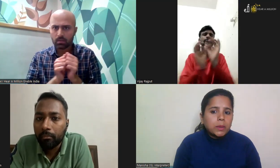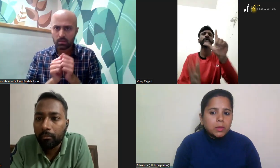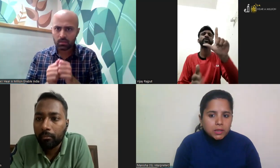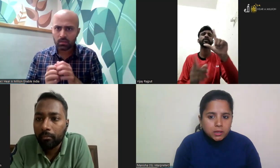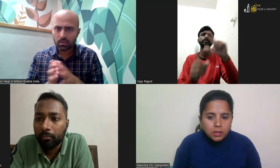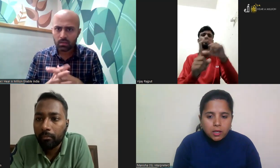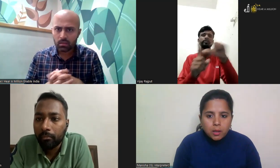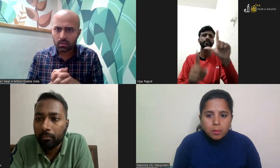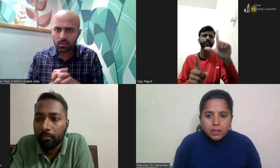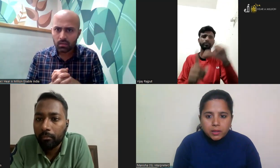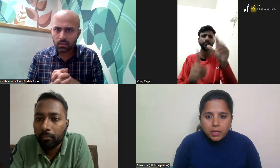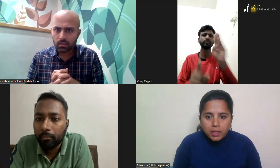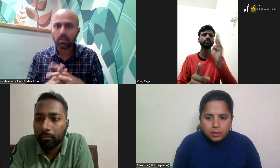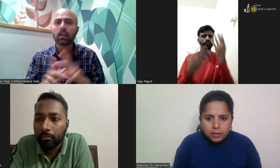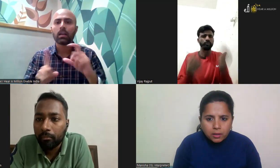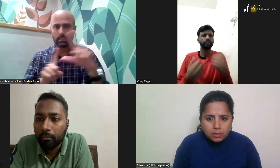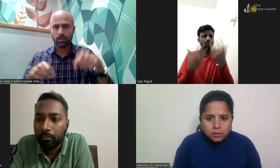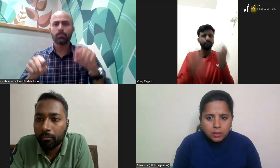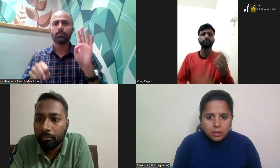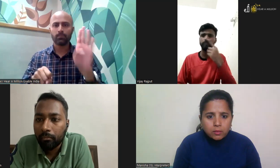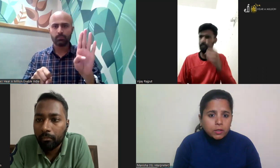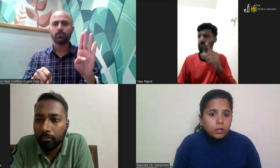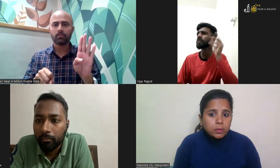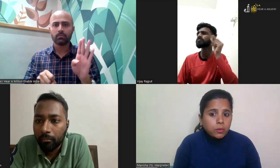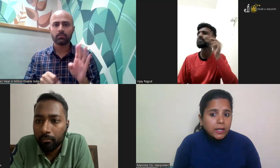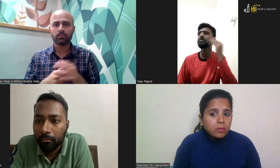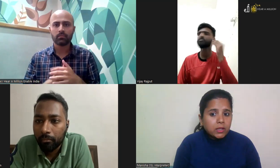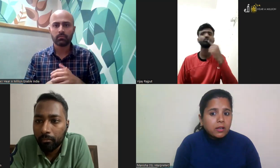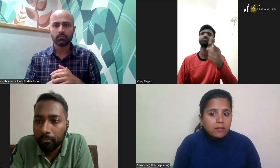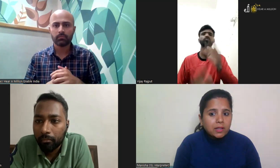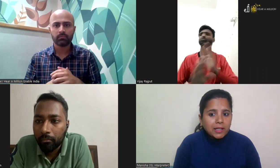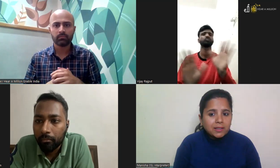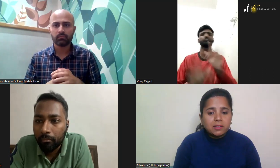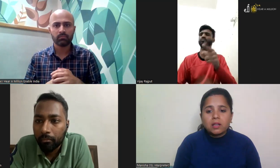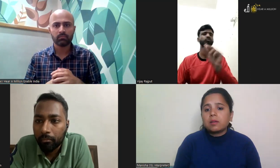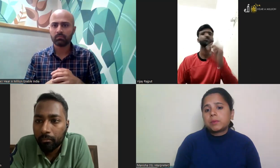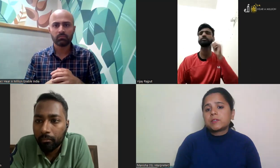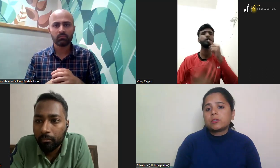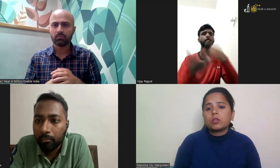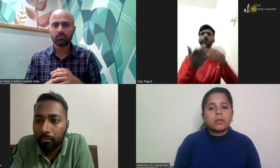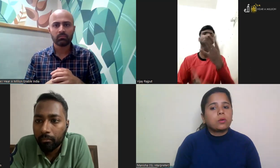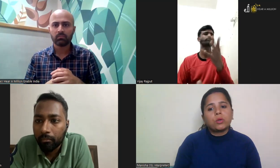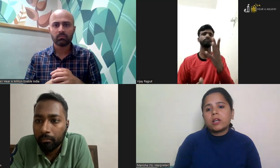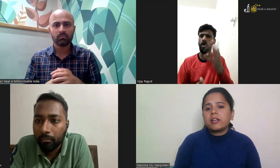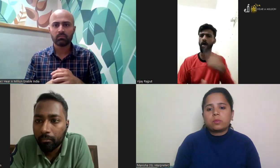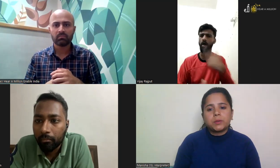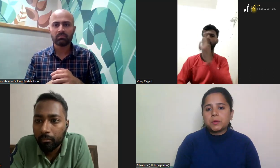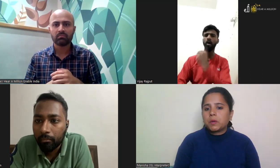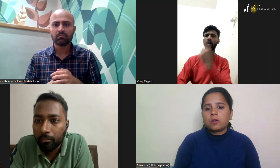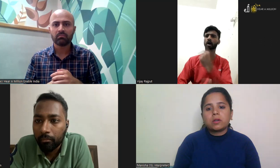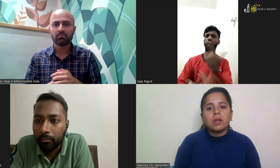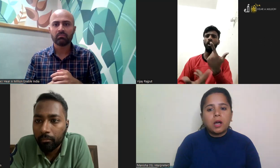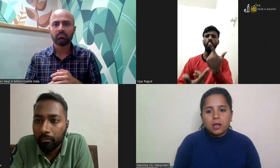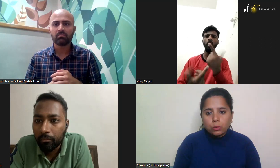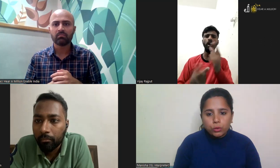along with my mother, but they were not providing me the driving license. The person told me, no, you are a deaf person,